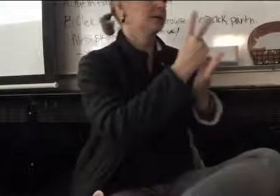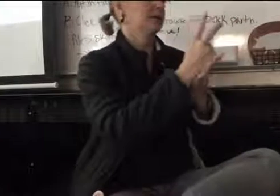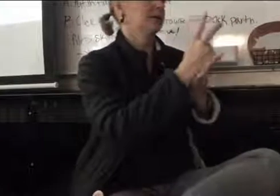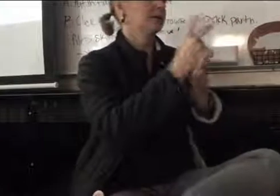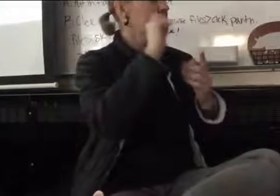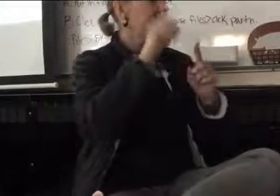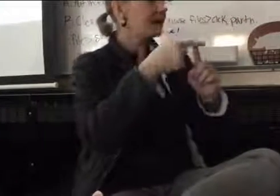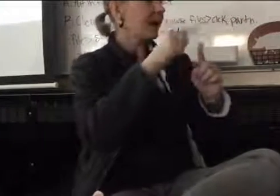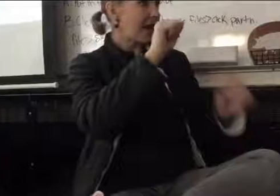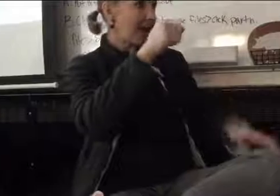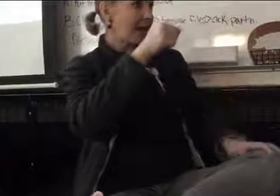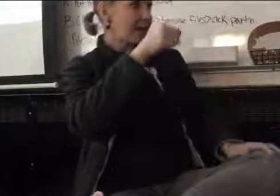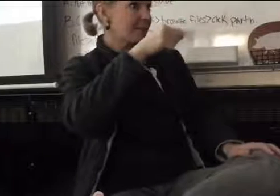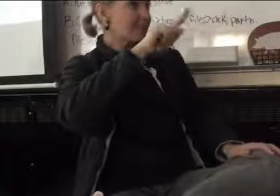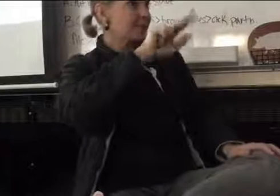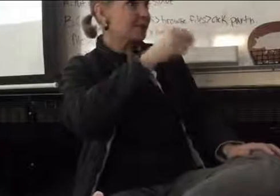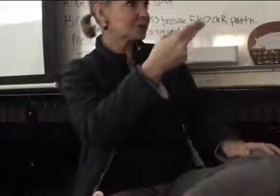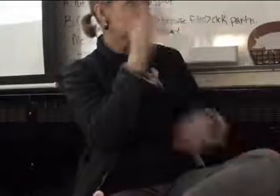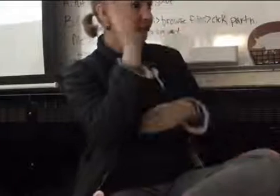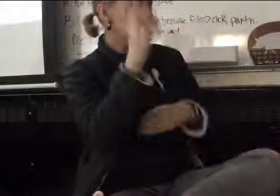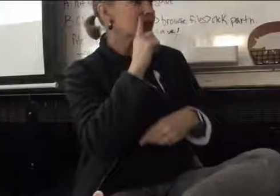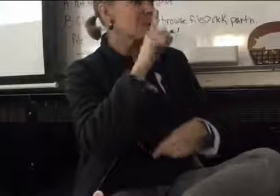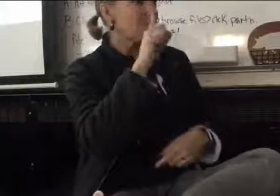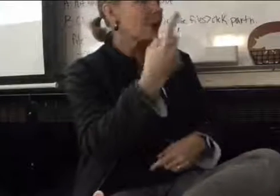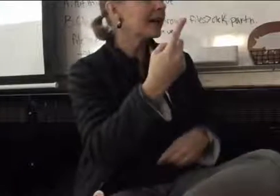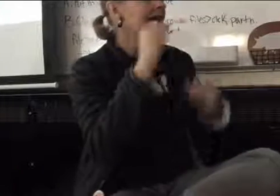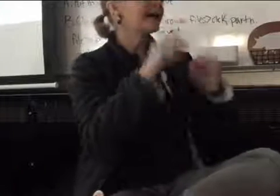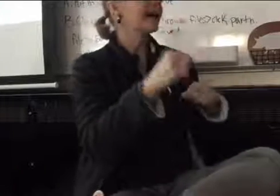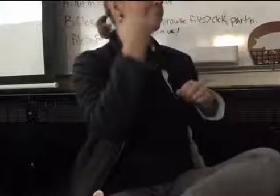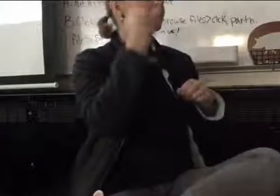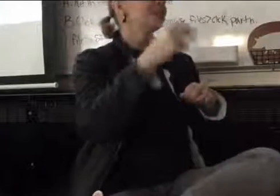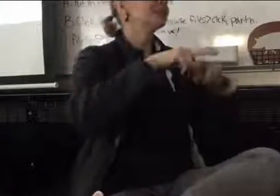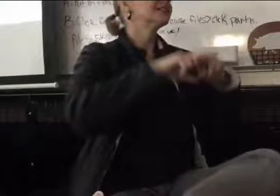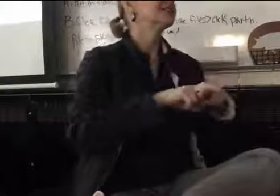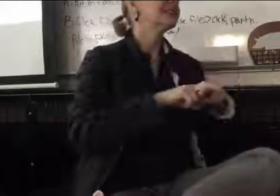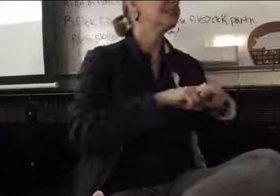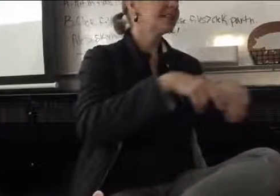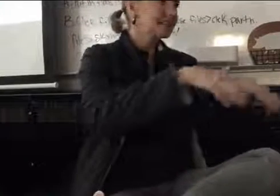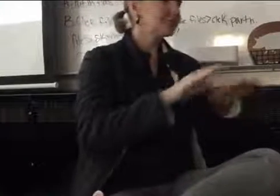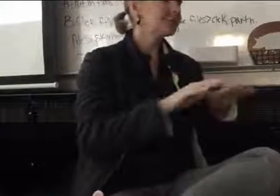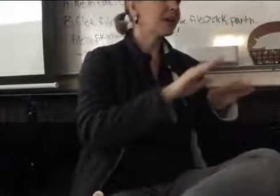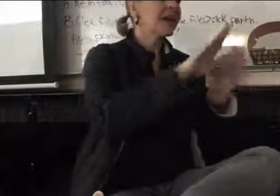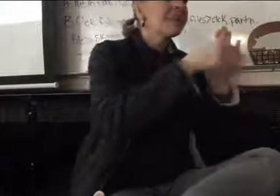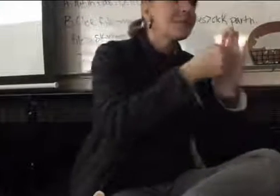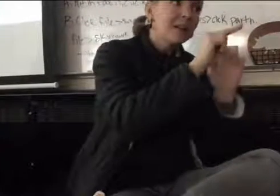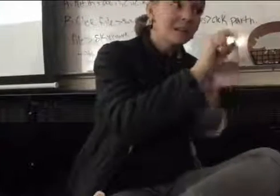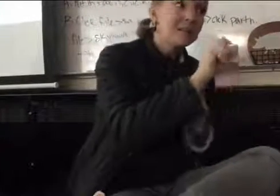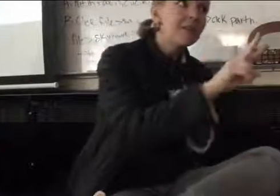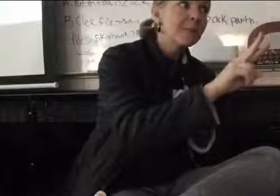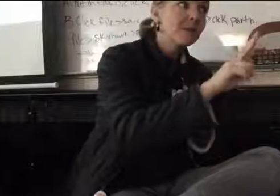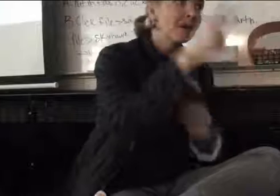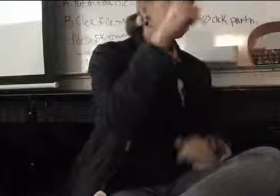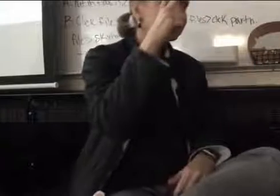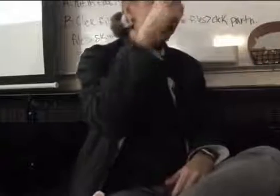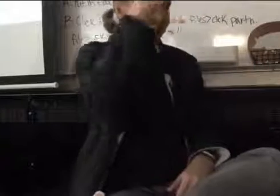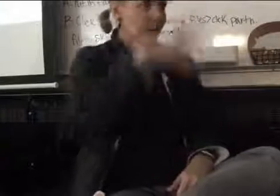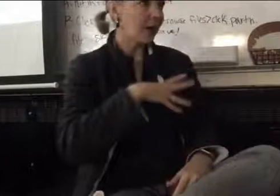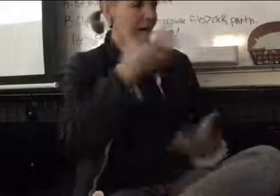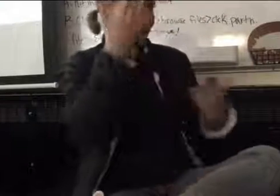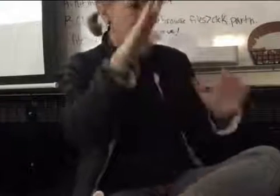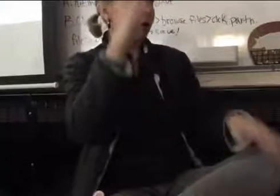think APUSH lectures are boring, imagine sitting in a cemetery in the middle of November listening to some guy speak for 2 hours that you don't even